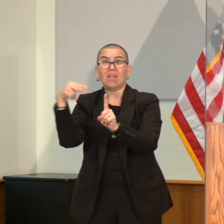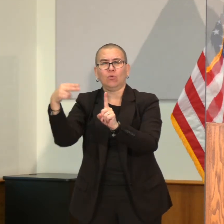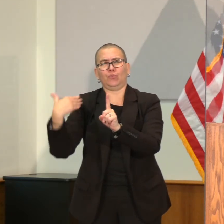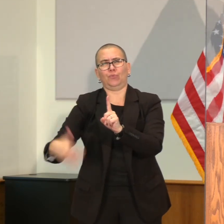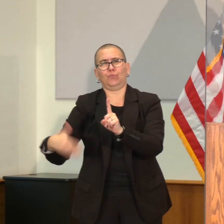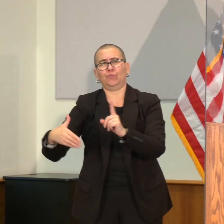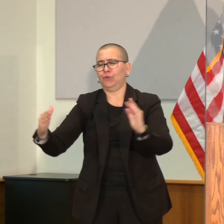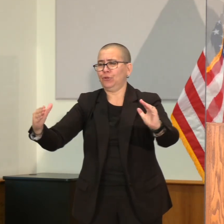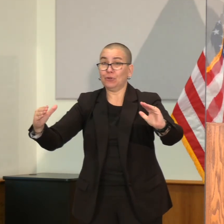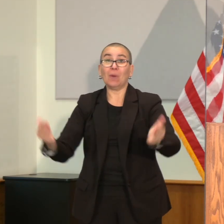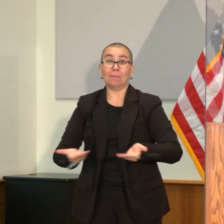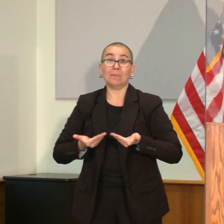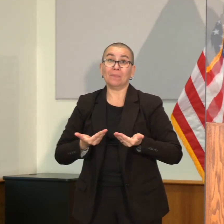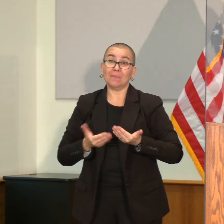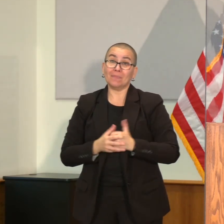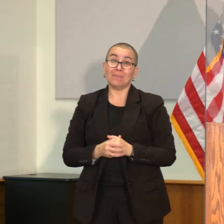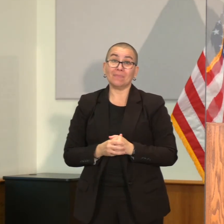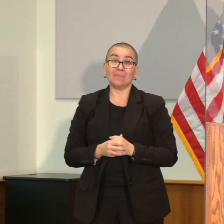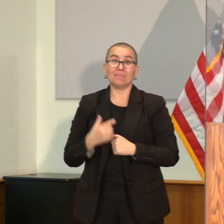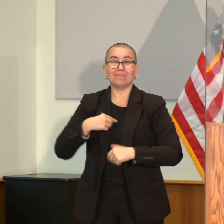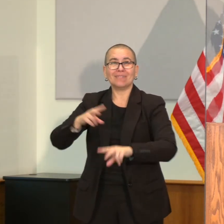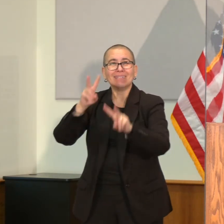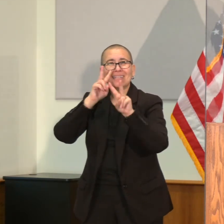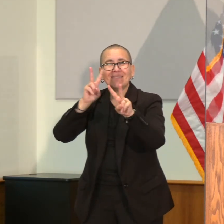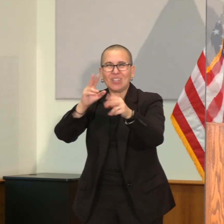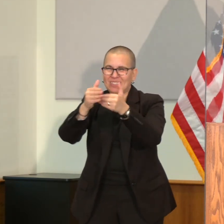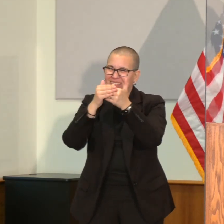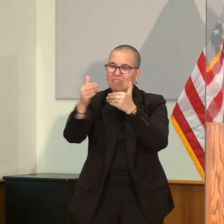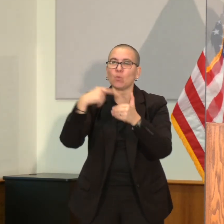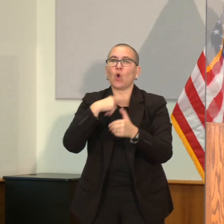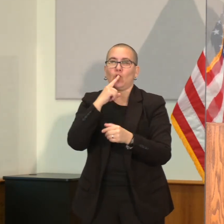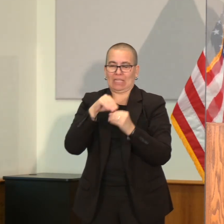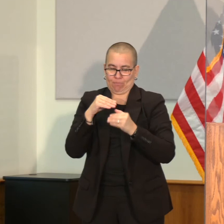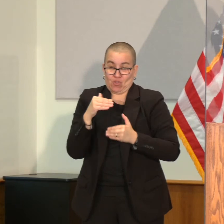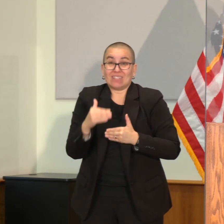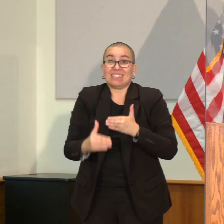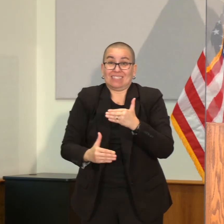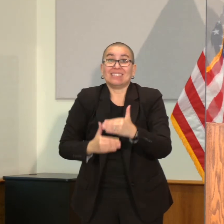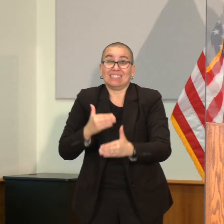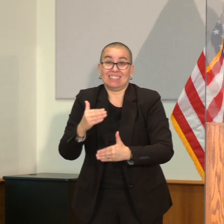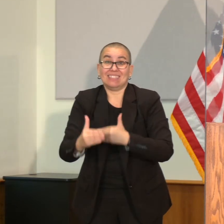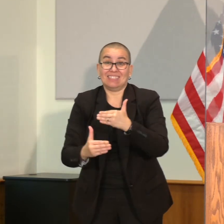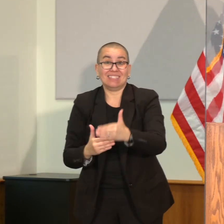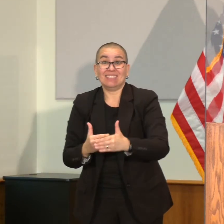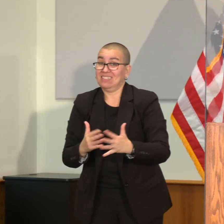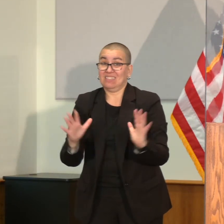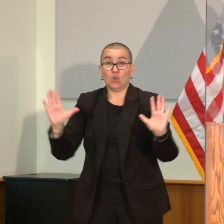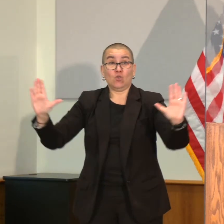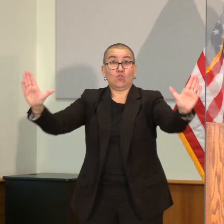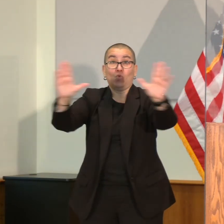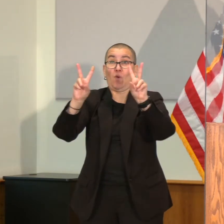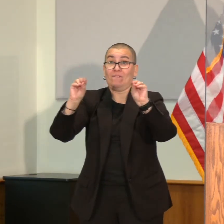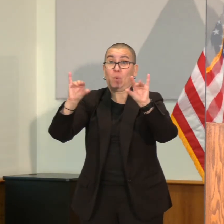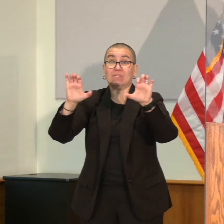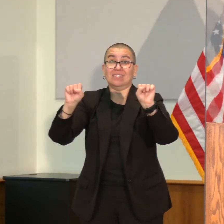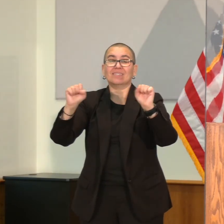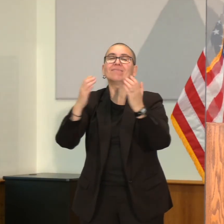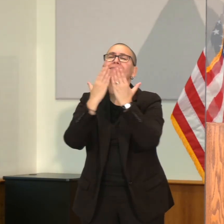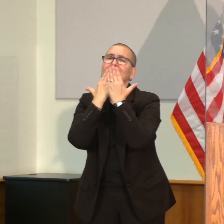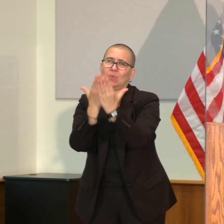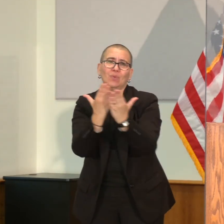going to be looking for, as we talked about, that's going to be a process. That process needs to include the voices on the ground. With that, thank you all, and thank you, legislators.